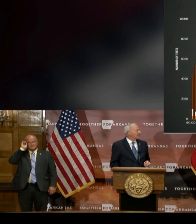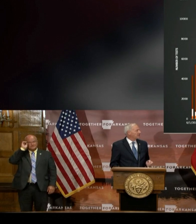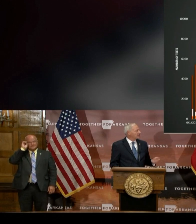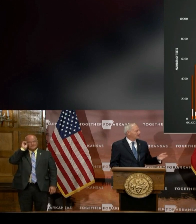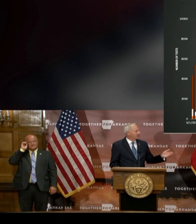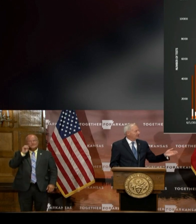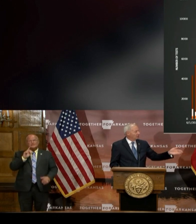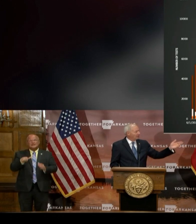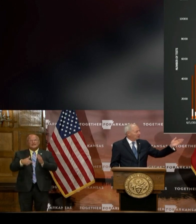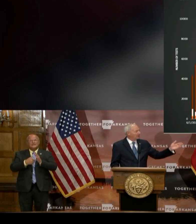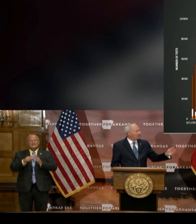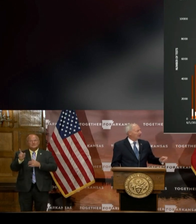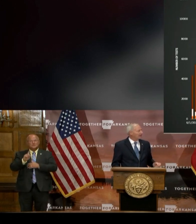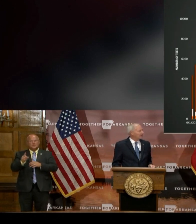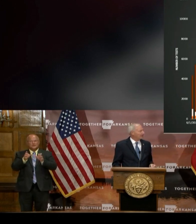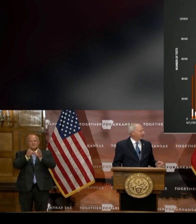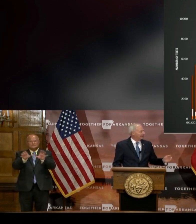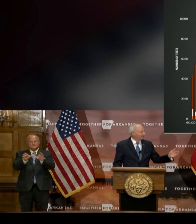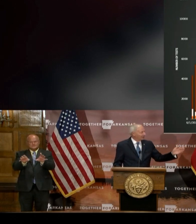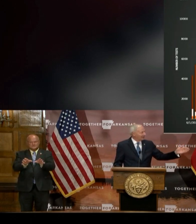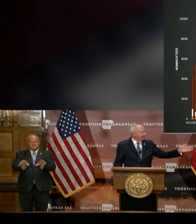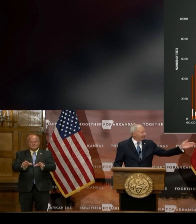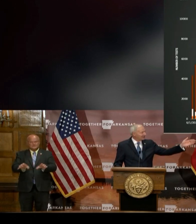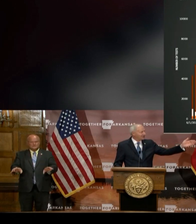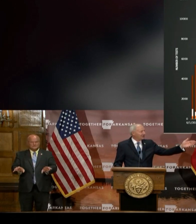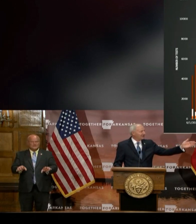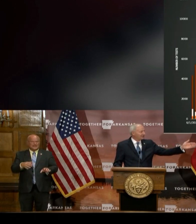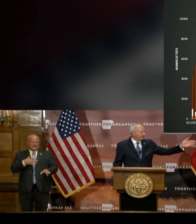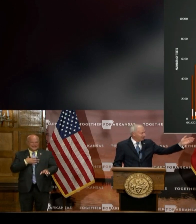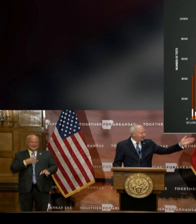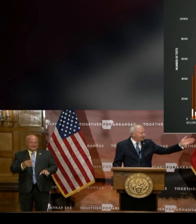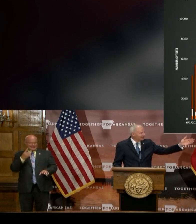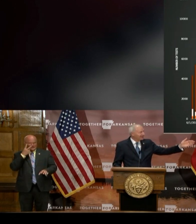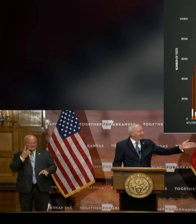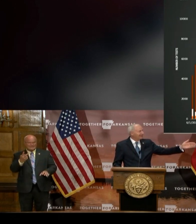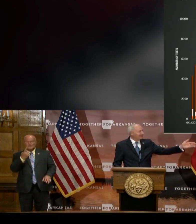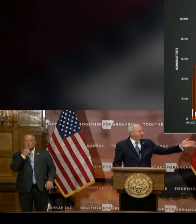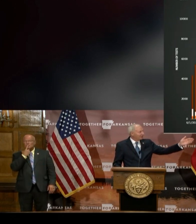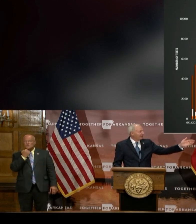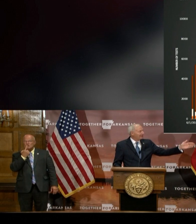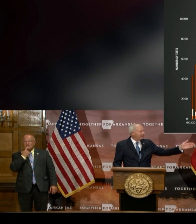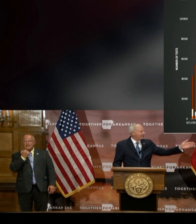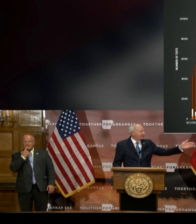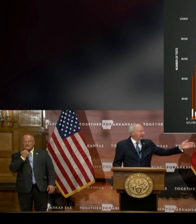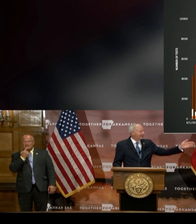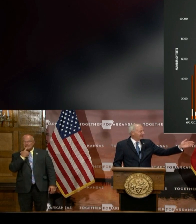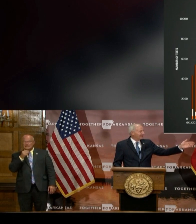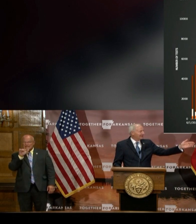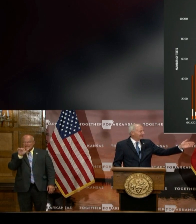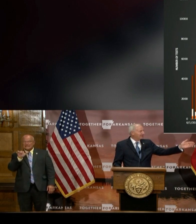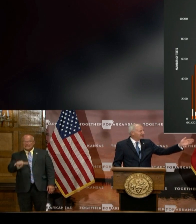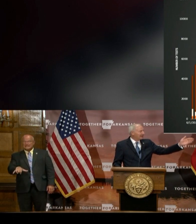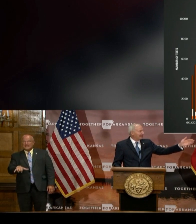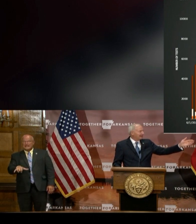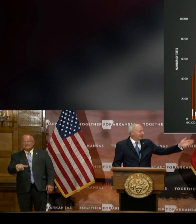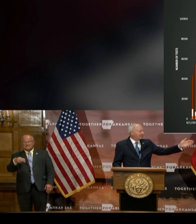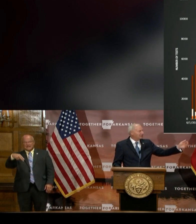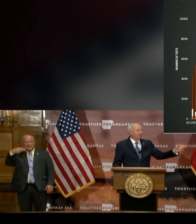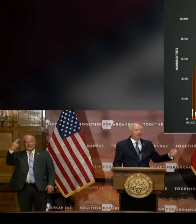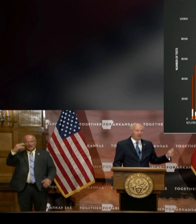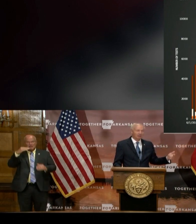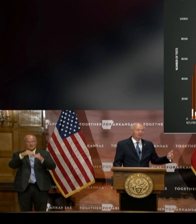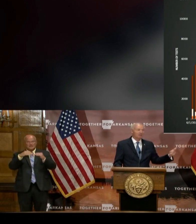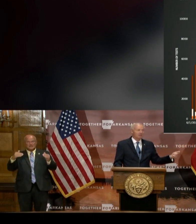This is where it breaks down. What I like to see is the red. The red is at a much higher level, so